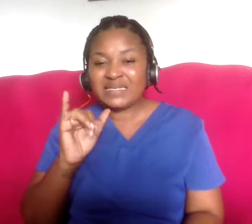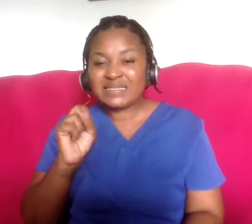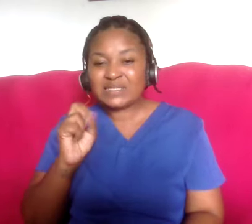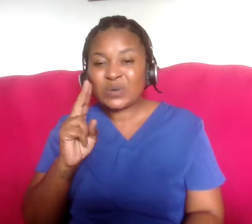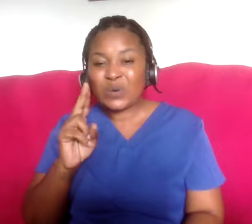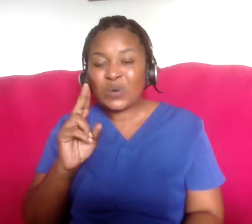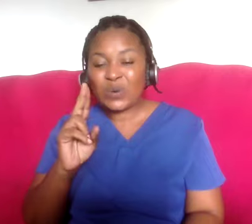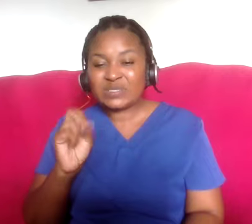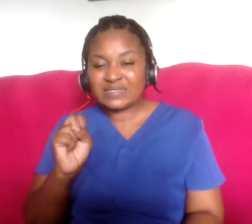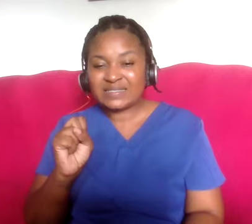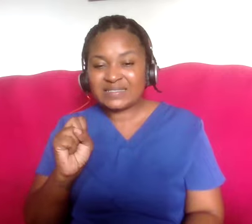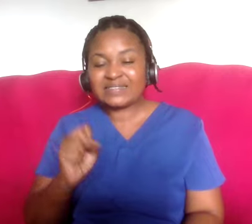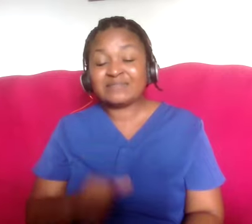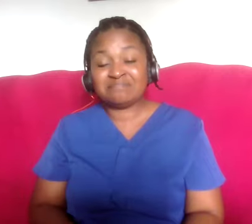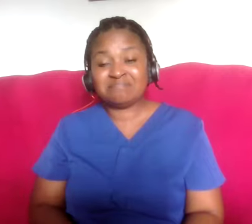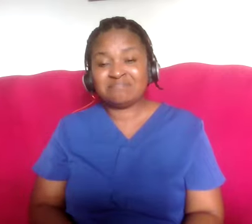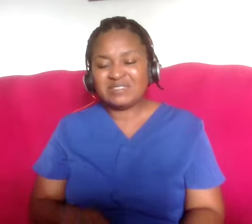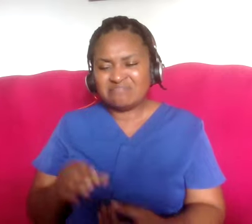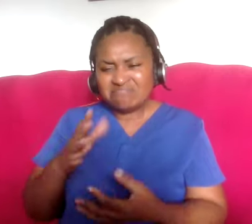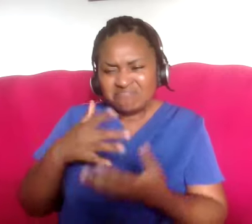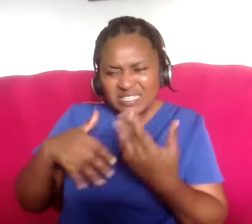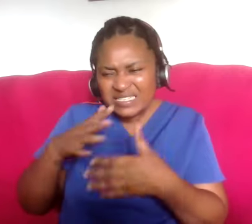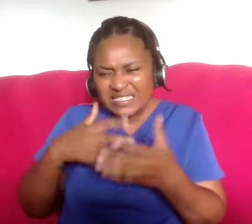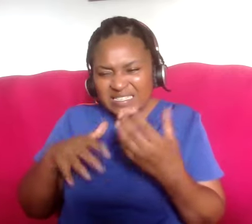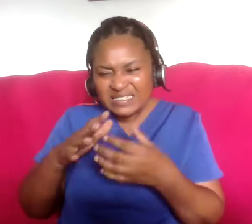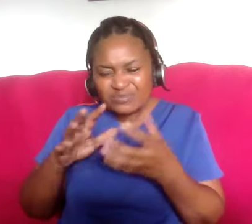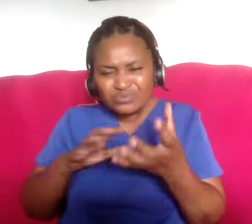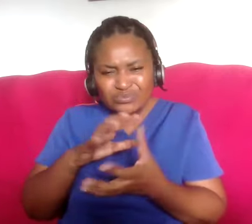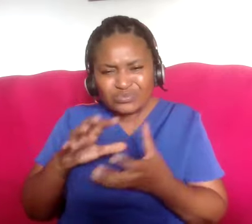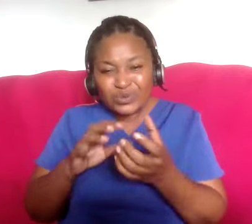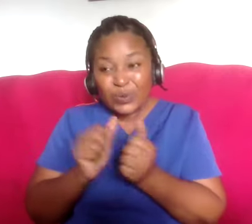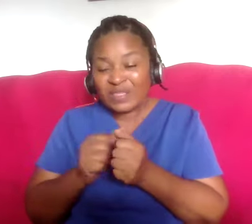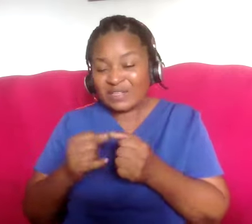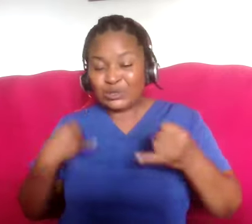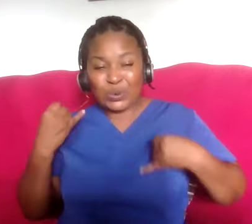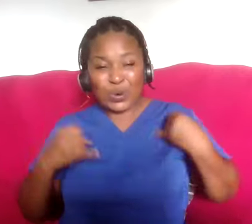mingles with bursts of joy and lively chatter.